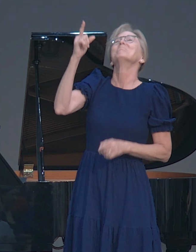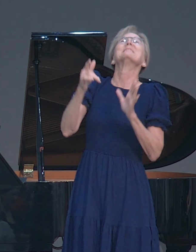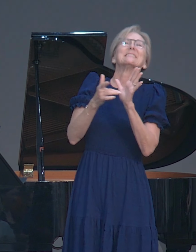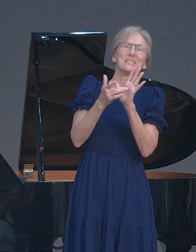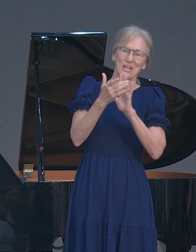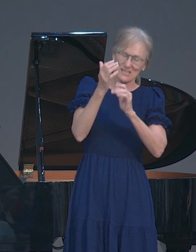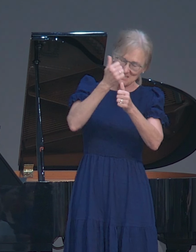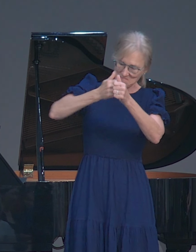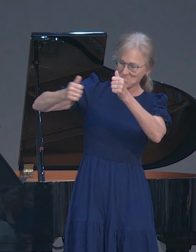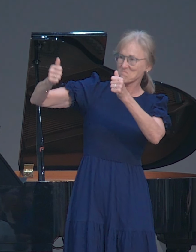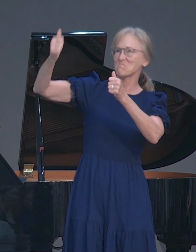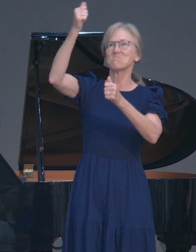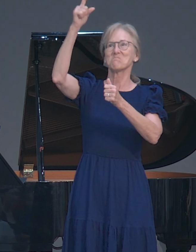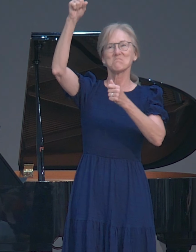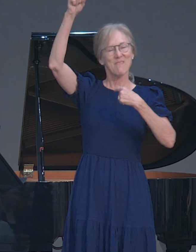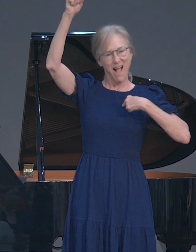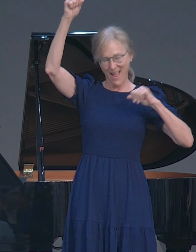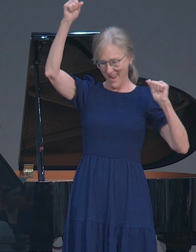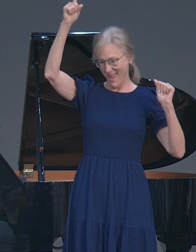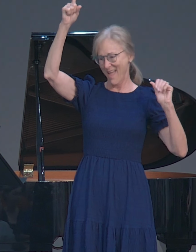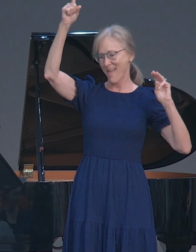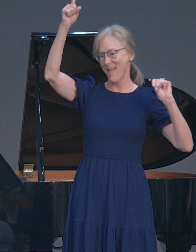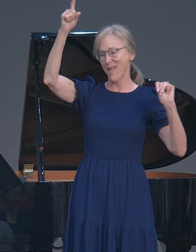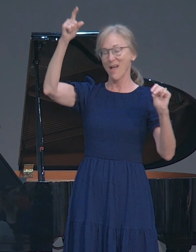great I am.